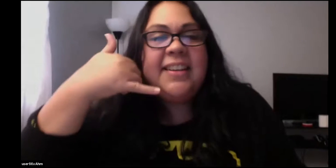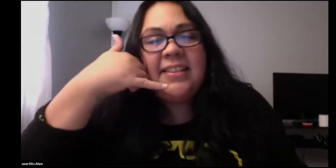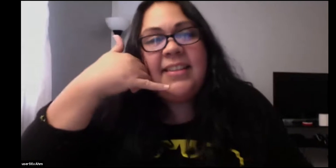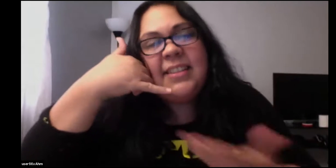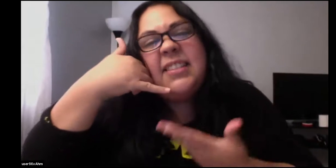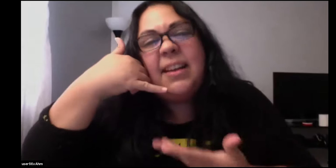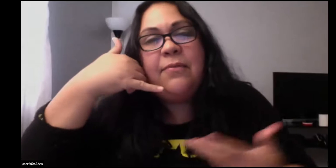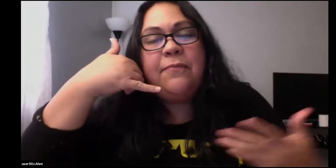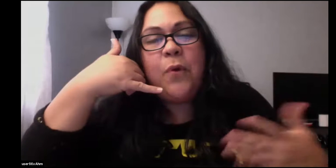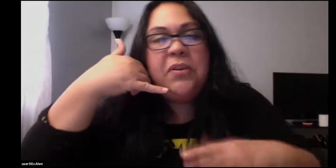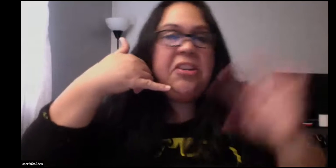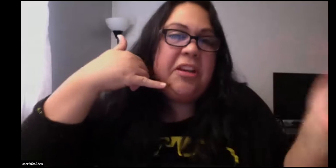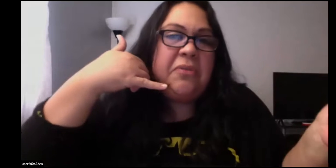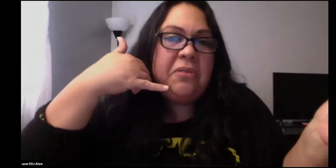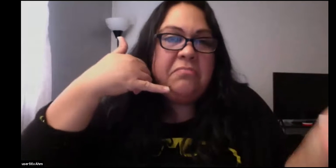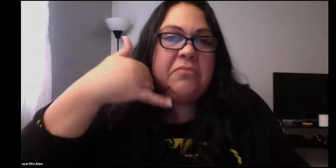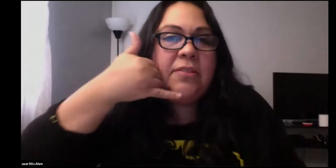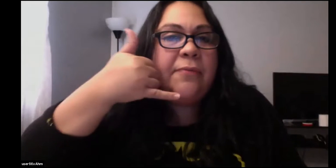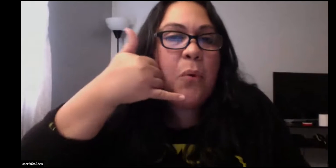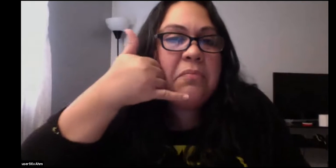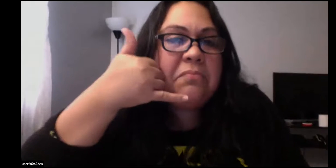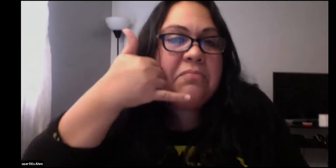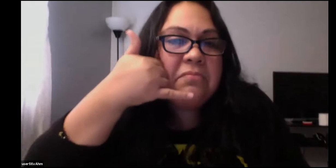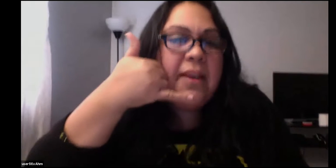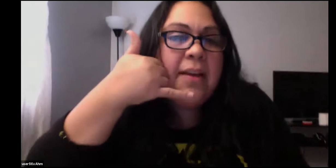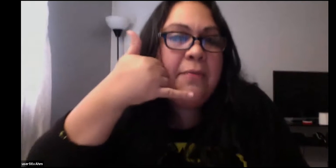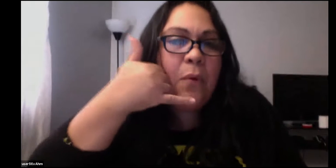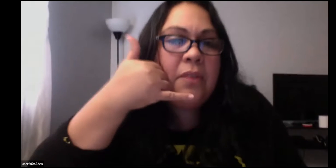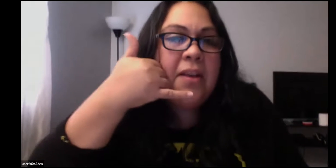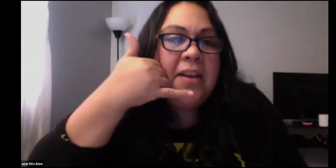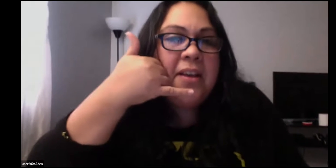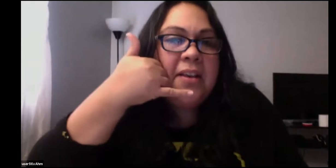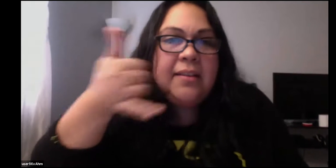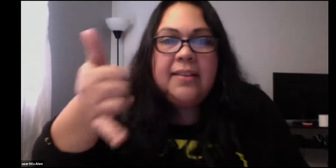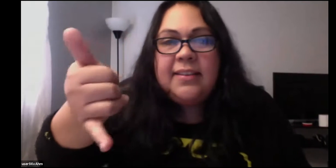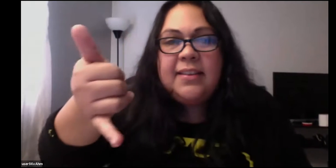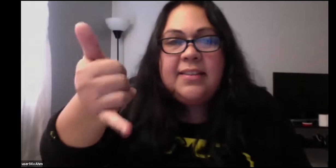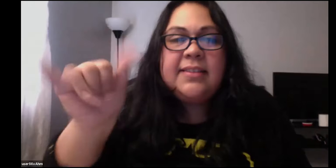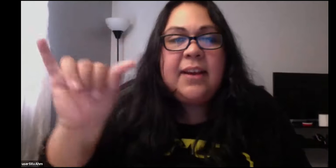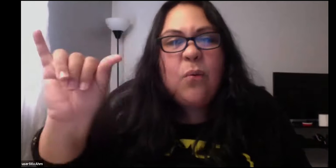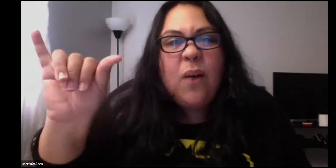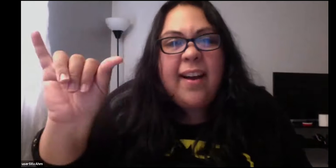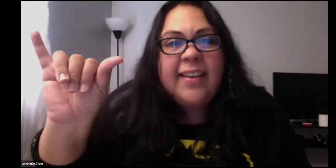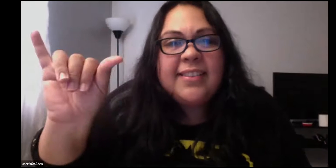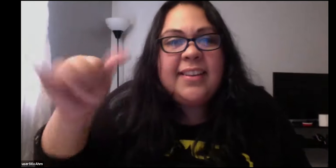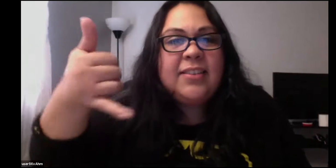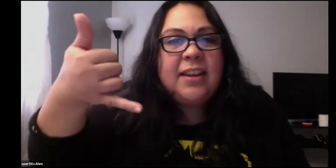This is a sign for phone in general, just phone. Yeah, phone. Like this, it's like a Y. See, it looks like a